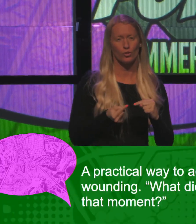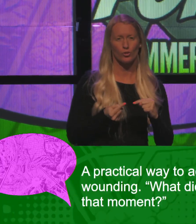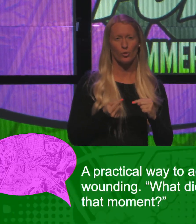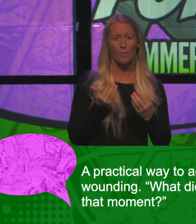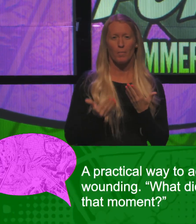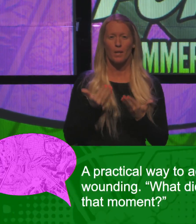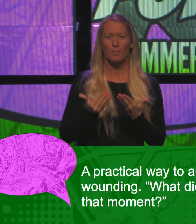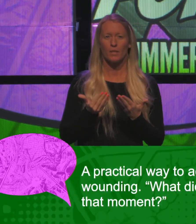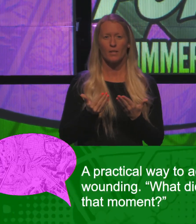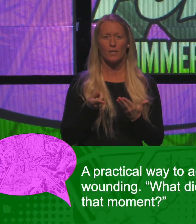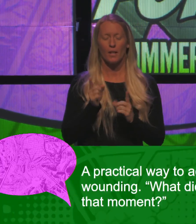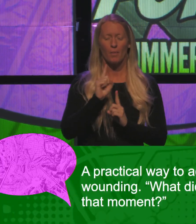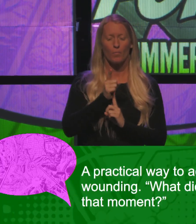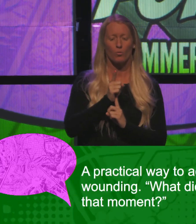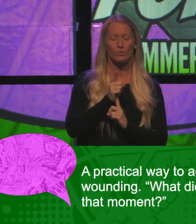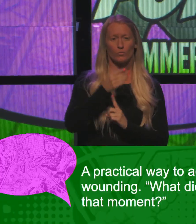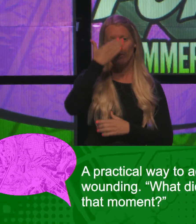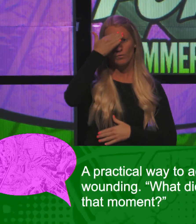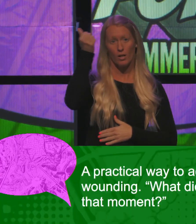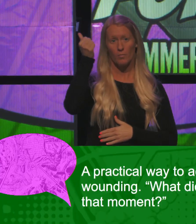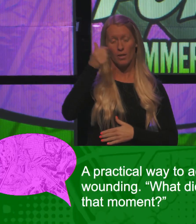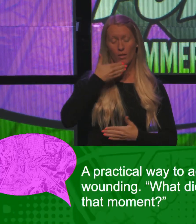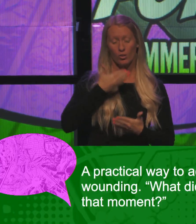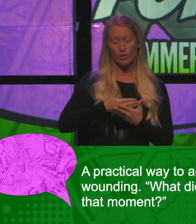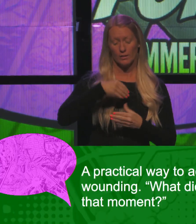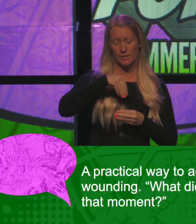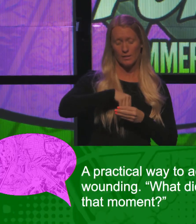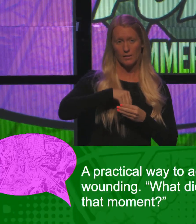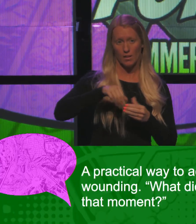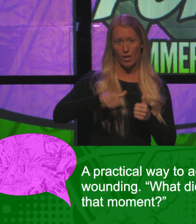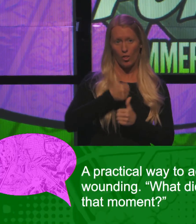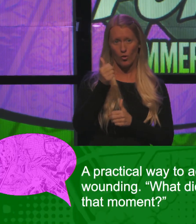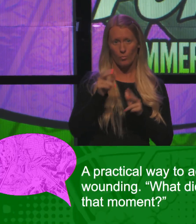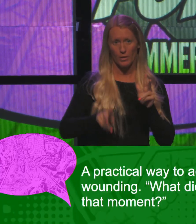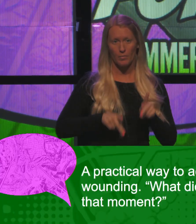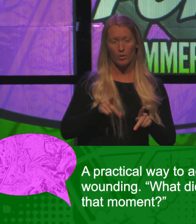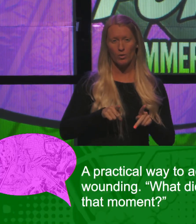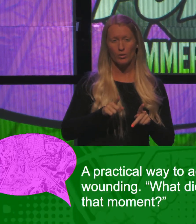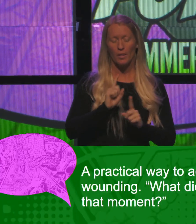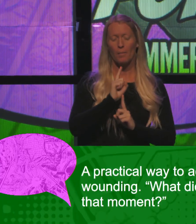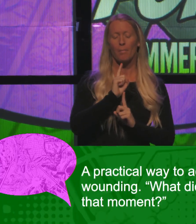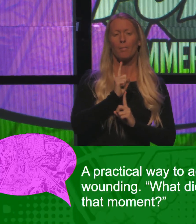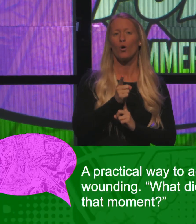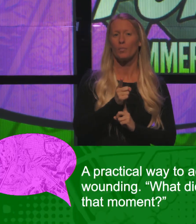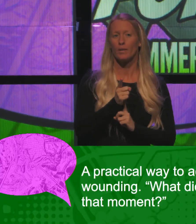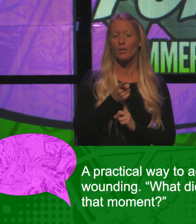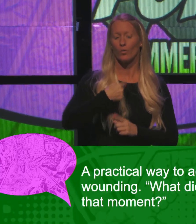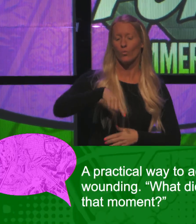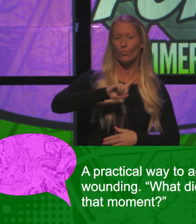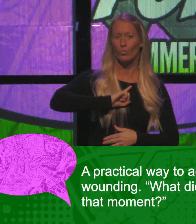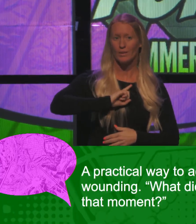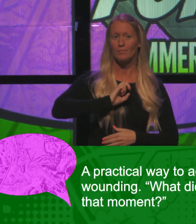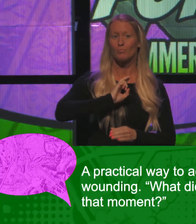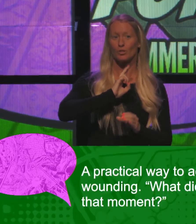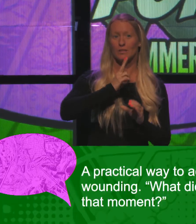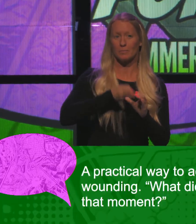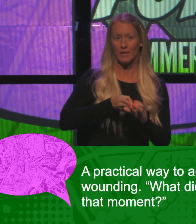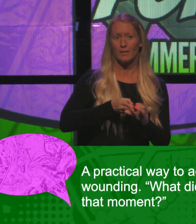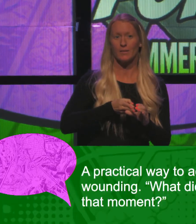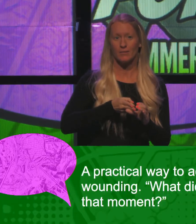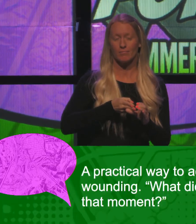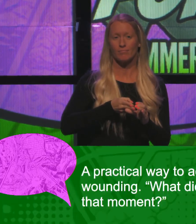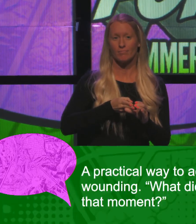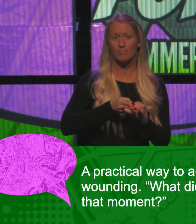forgot about the goodness within ourselves and maybe another, and in a moment we participated in the wounding.